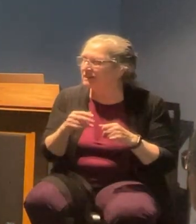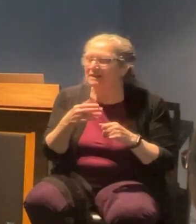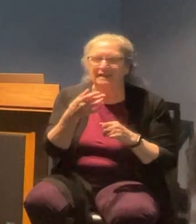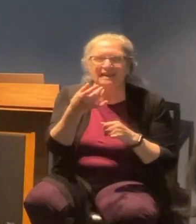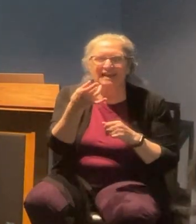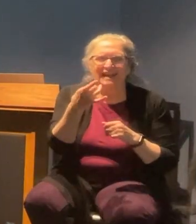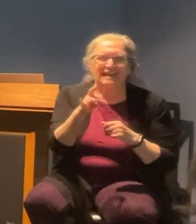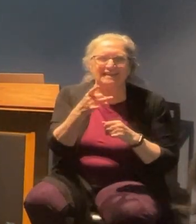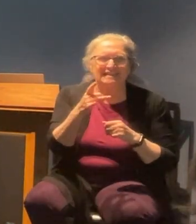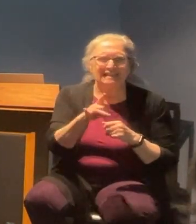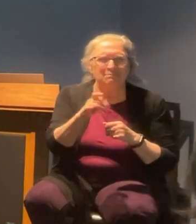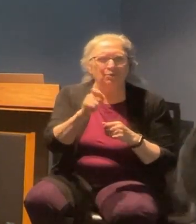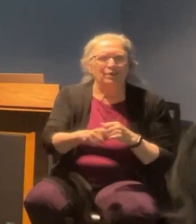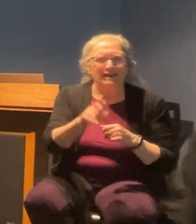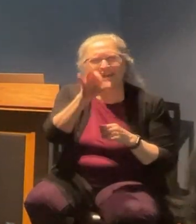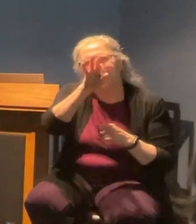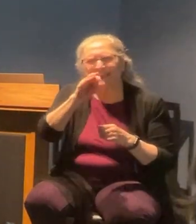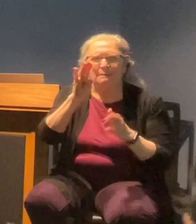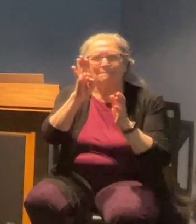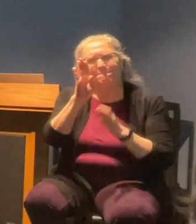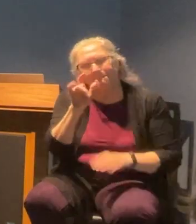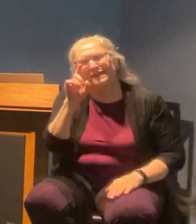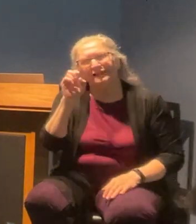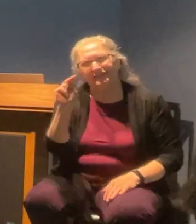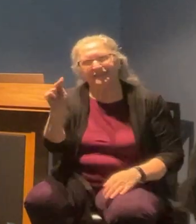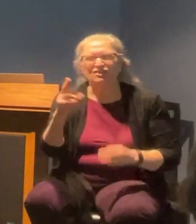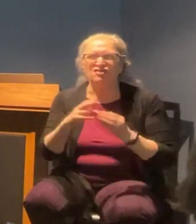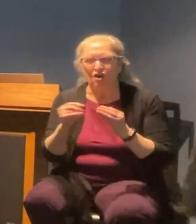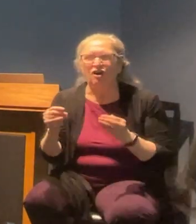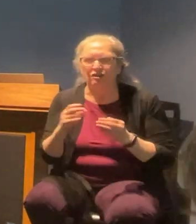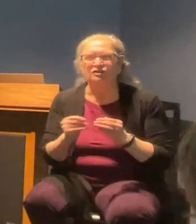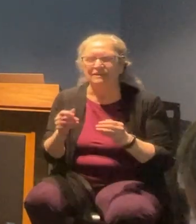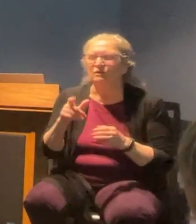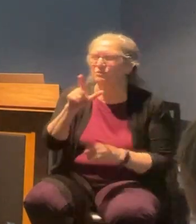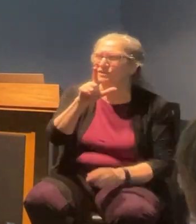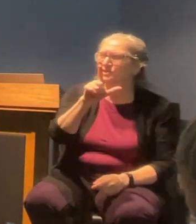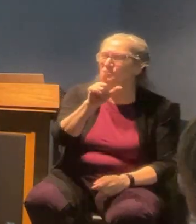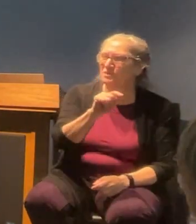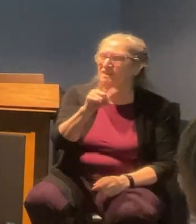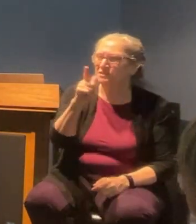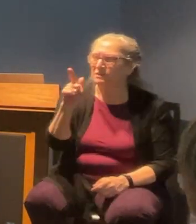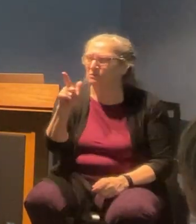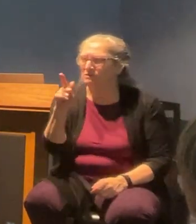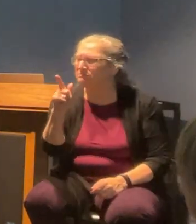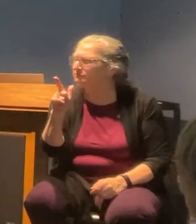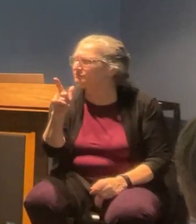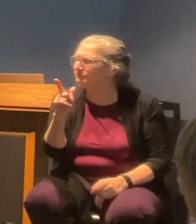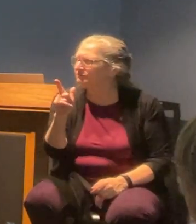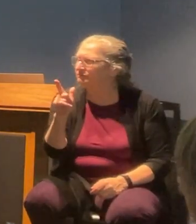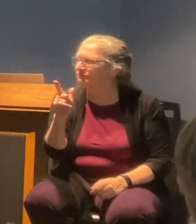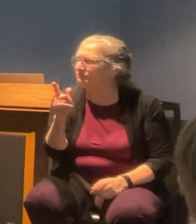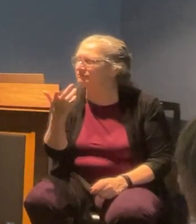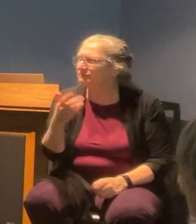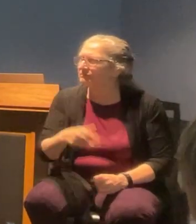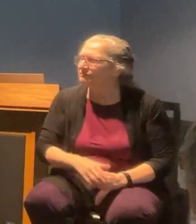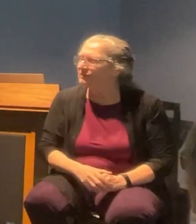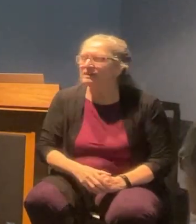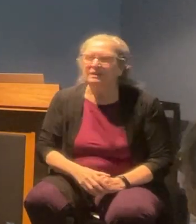billion. That was right to 2021, so minor changes